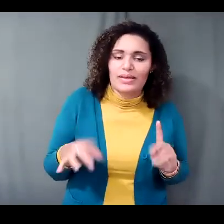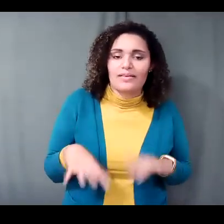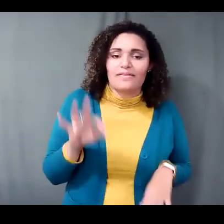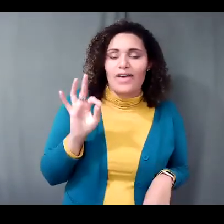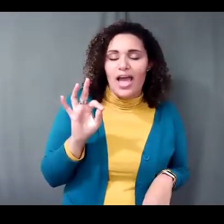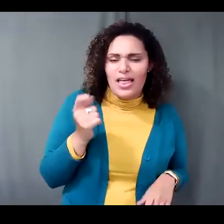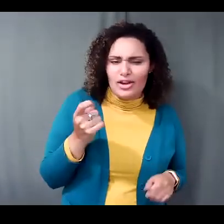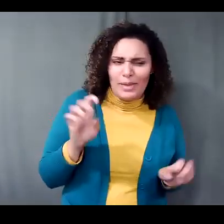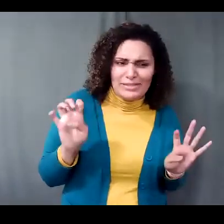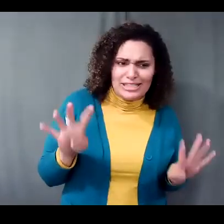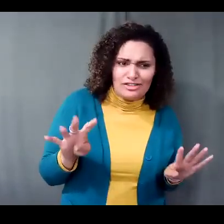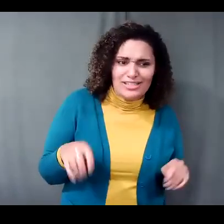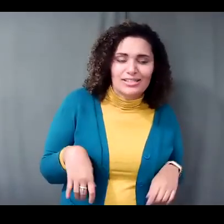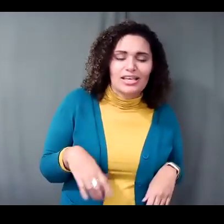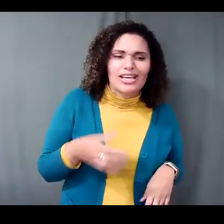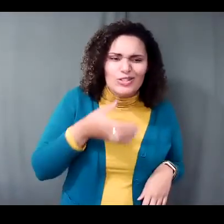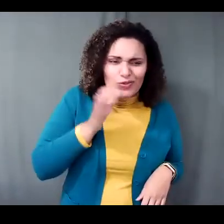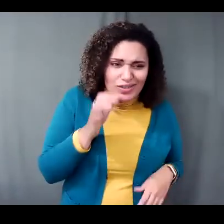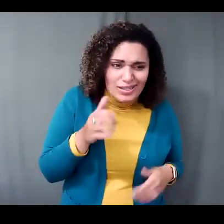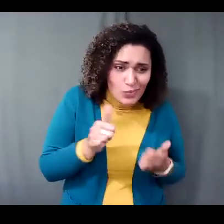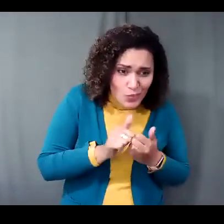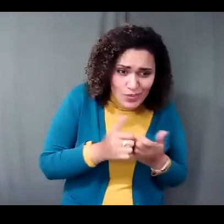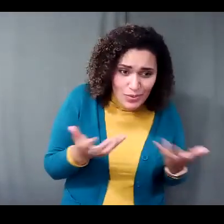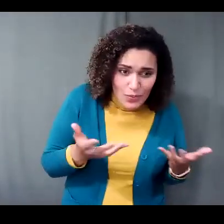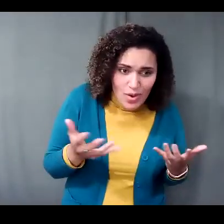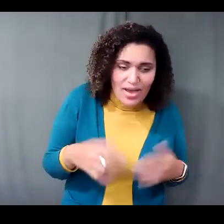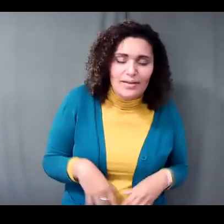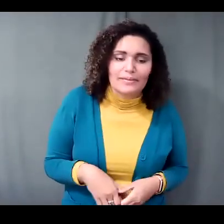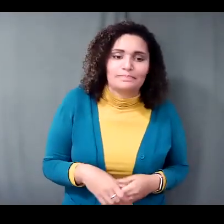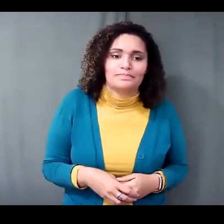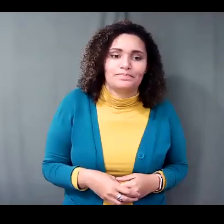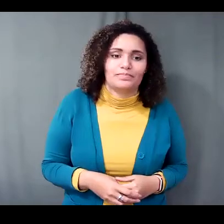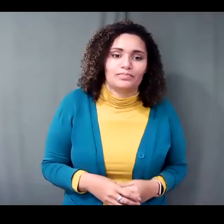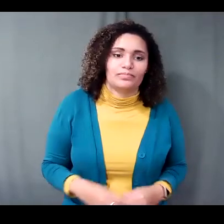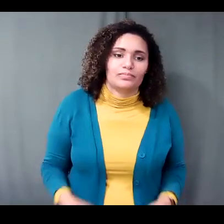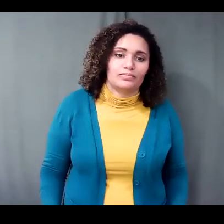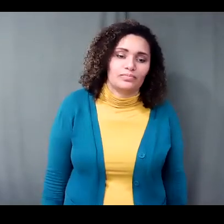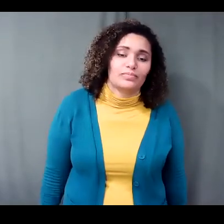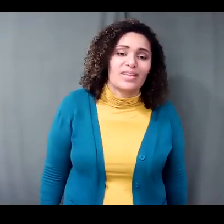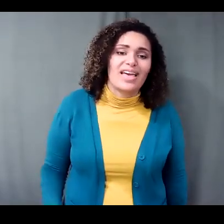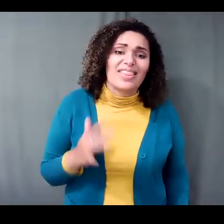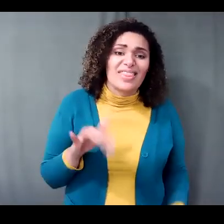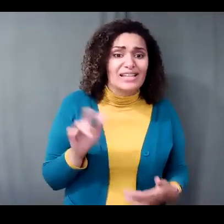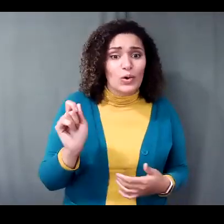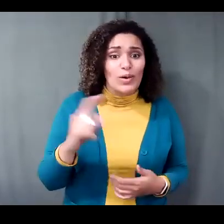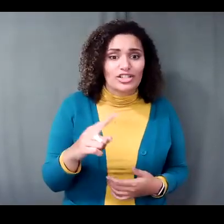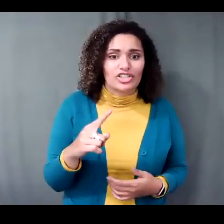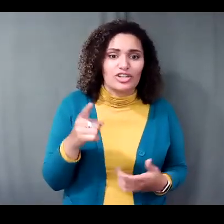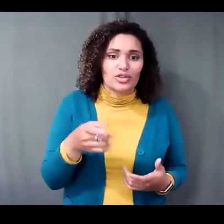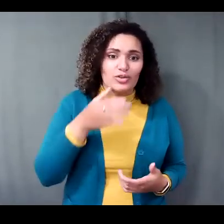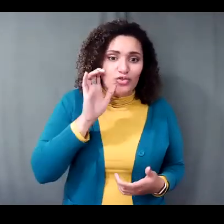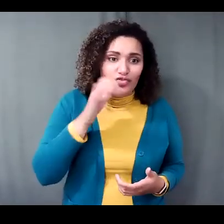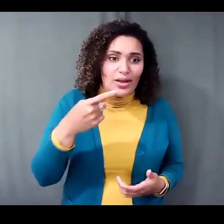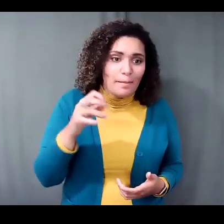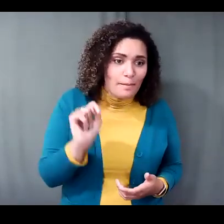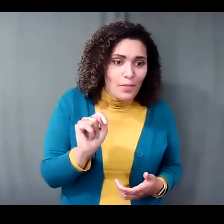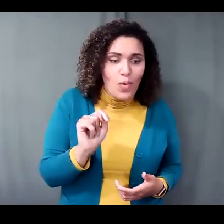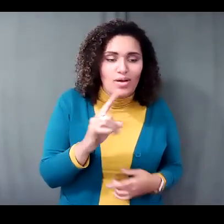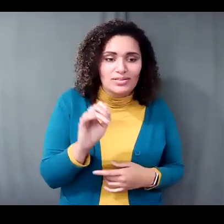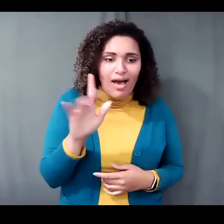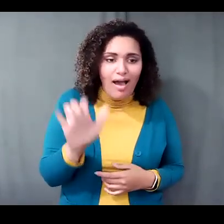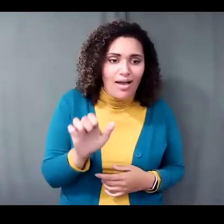close down in the bottle. It should be good right out of the bottle. So I'm drinking a 7. I don't know. We're having the we are drinking